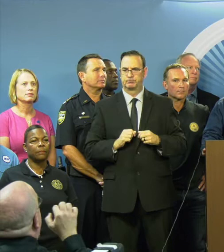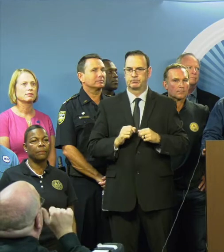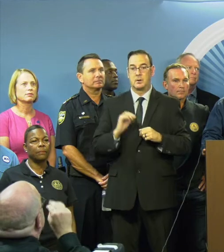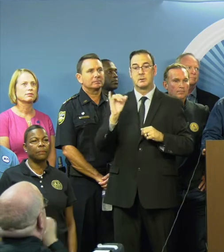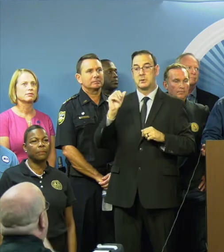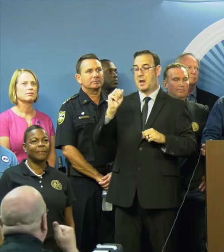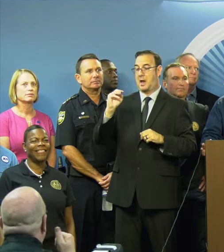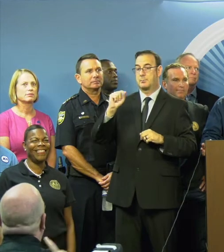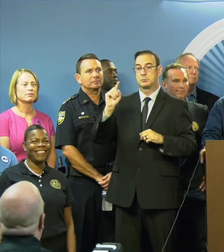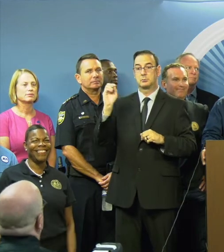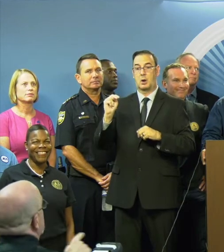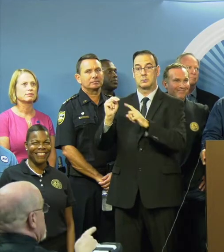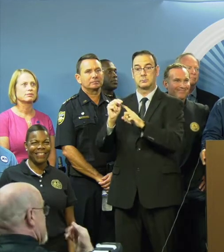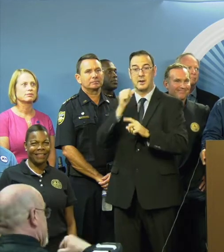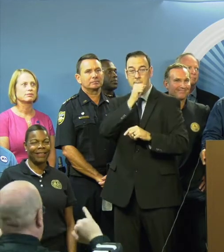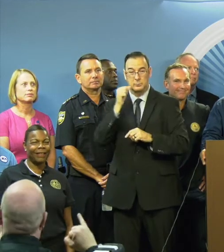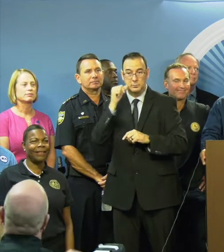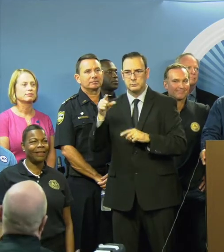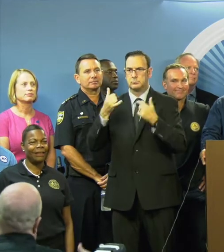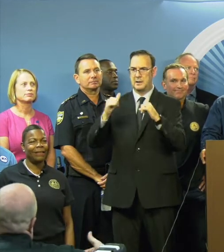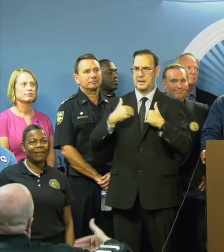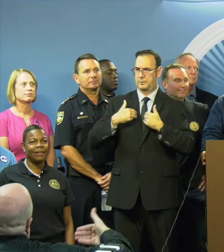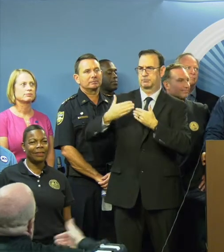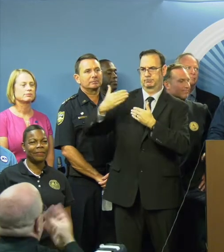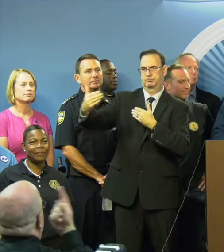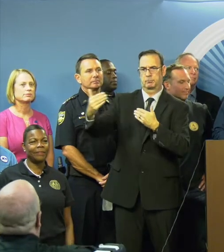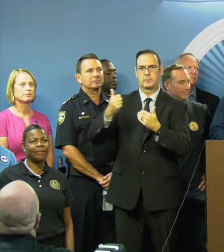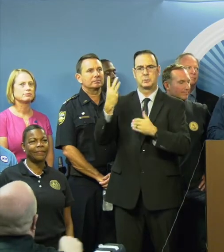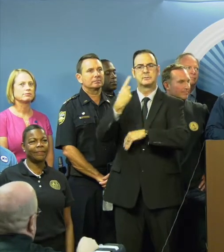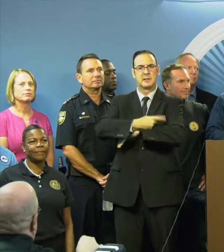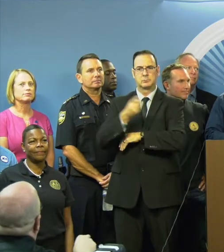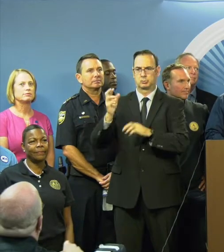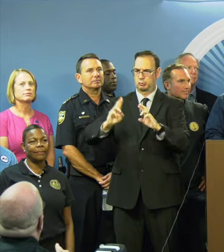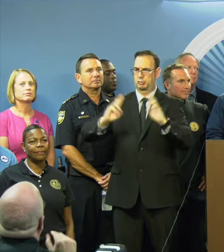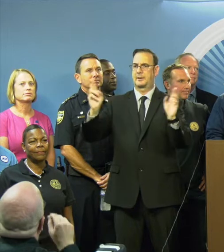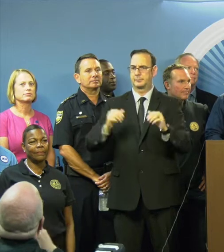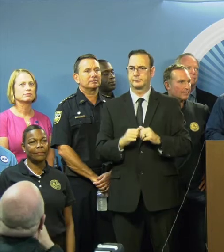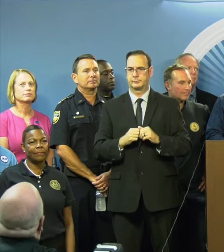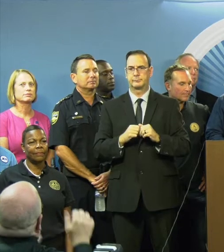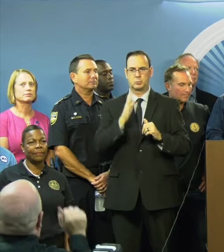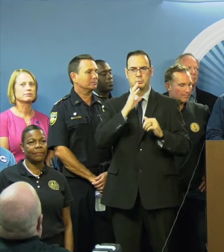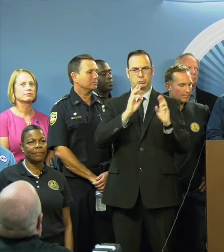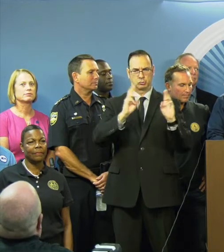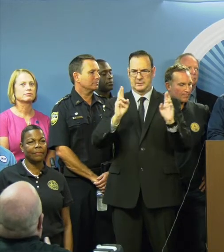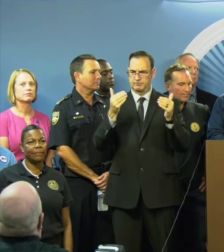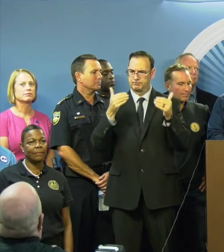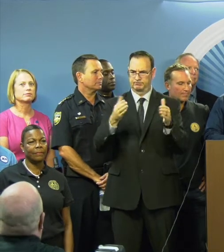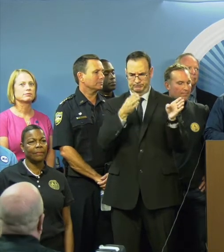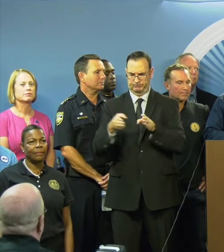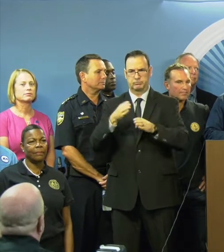still delivering, and hopefully will over the next several days. So just do what you can to be